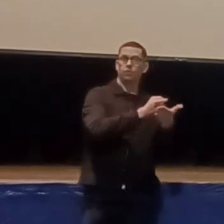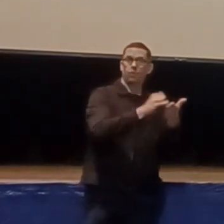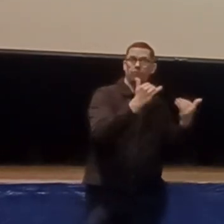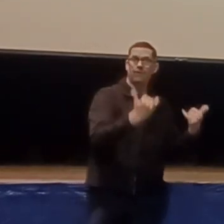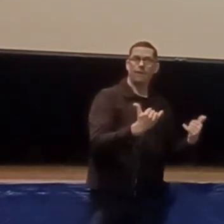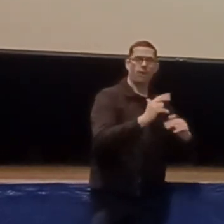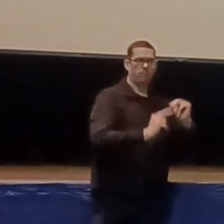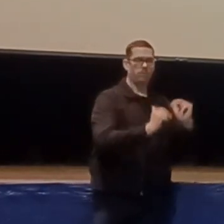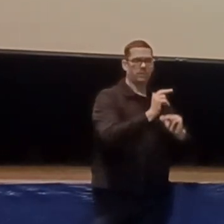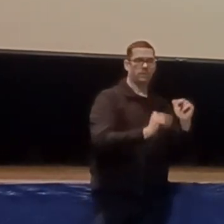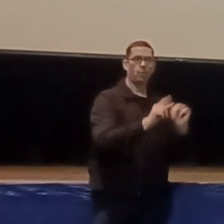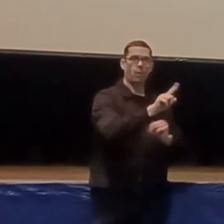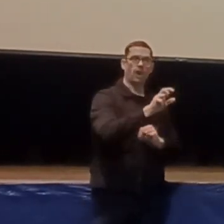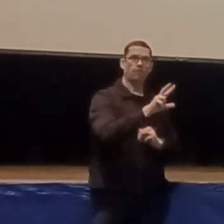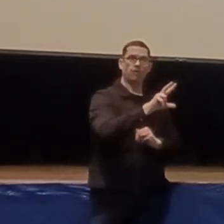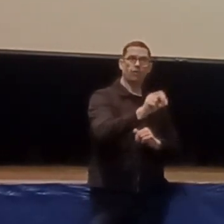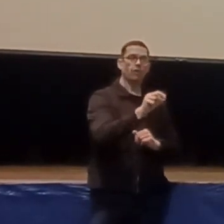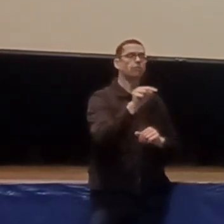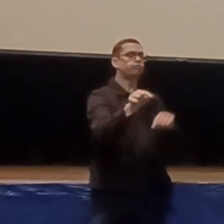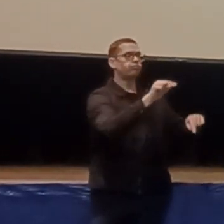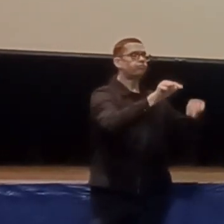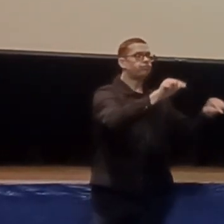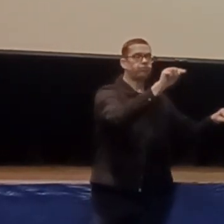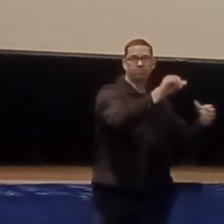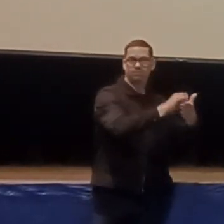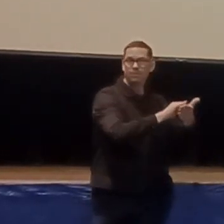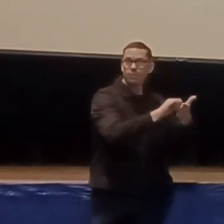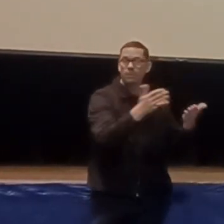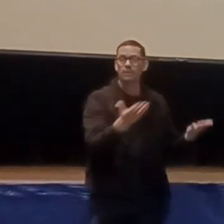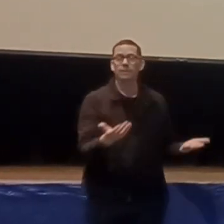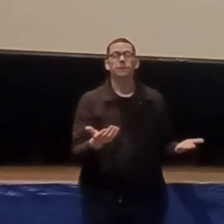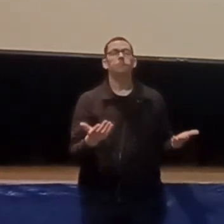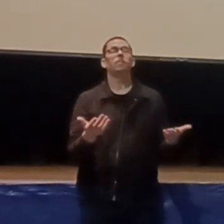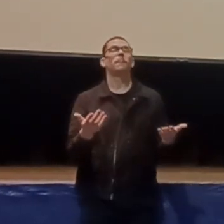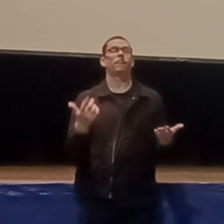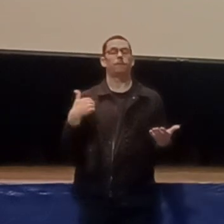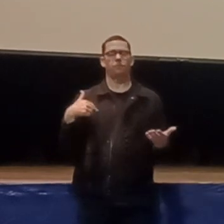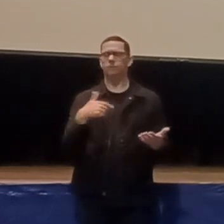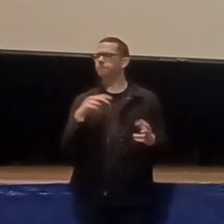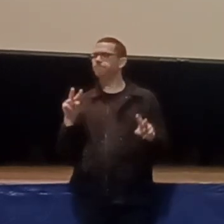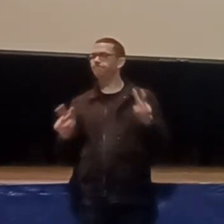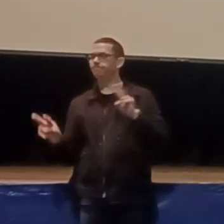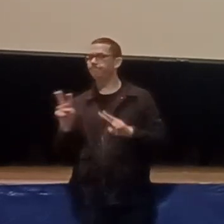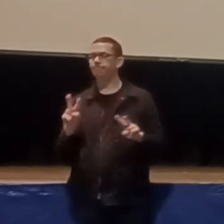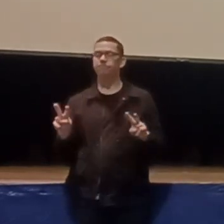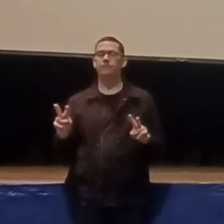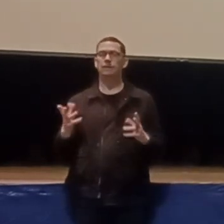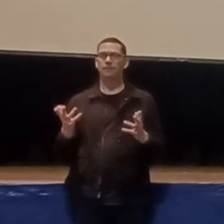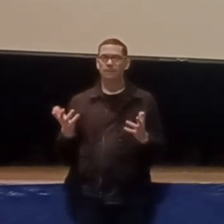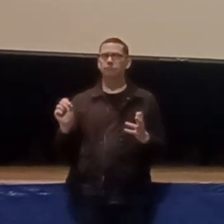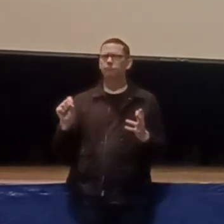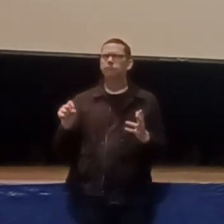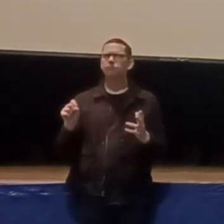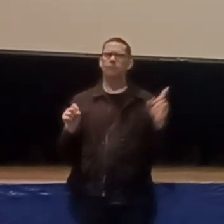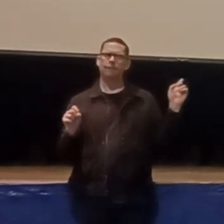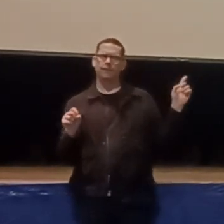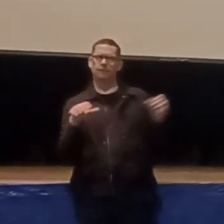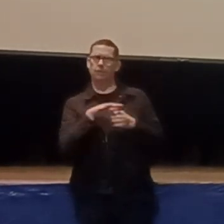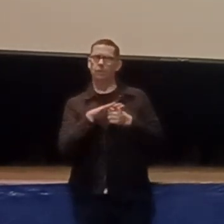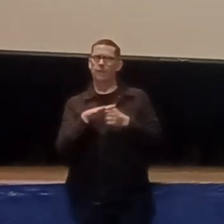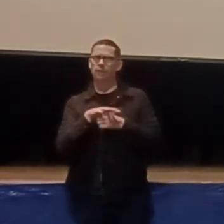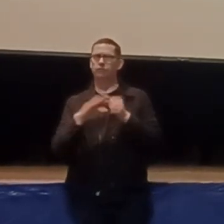of these facilities across the various boroughs. We're looking at multiple locations, but this location, relative to most of the